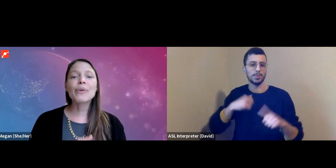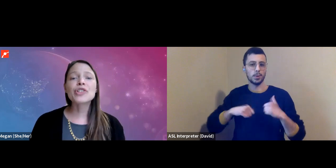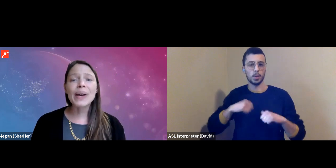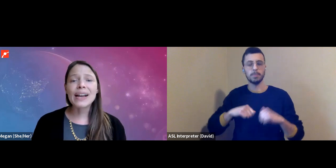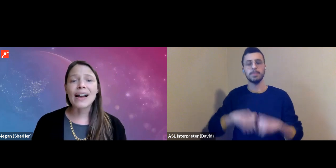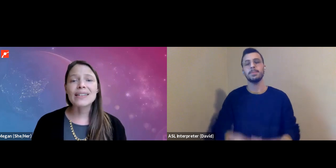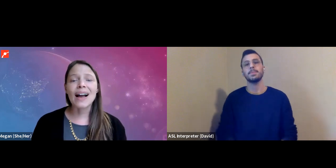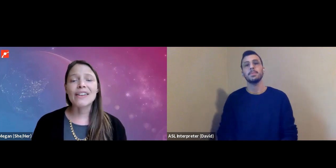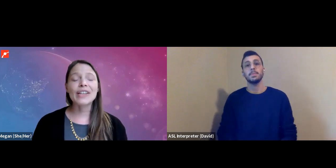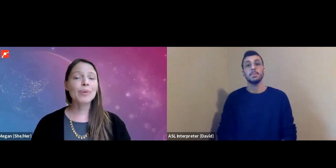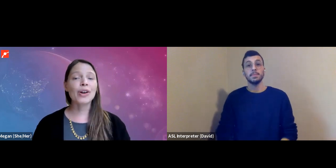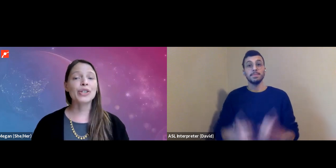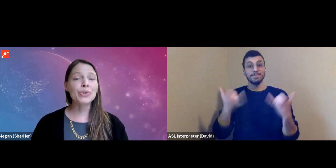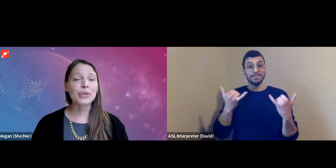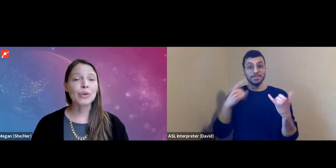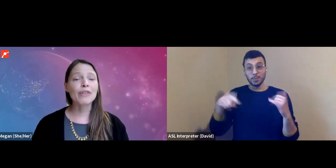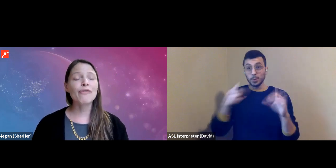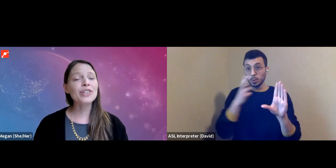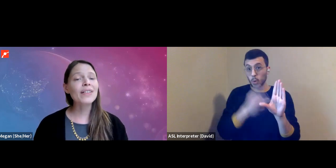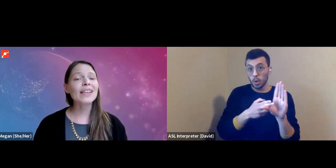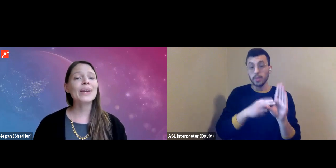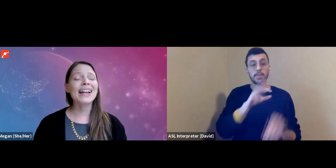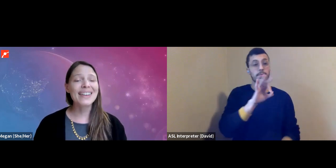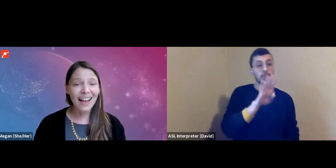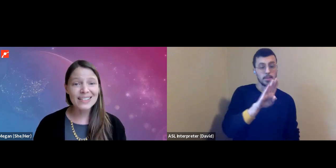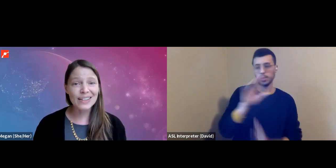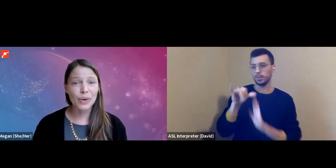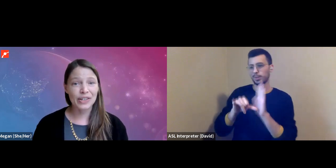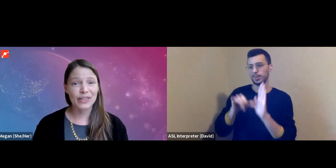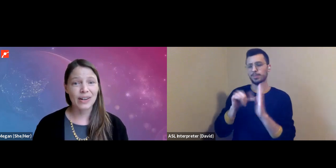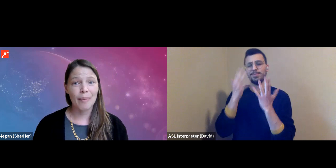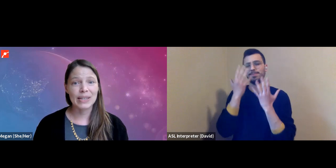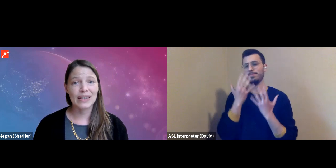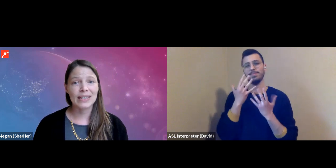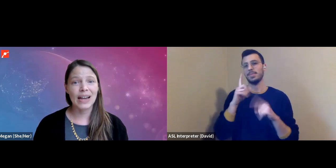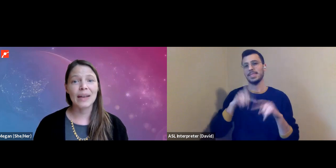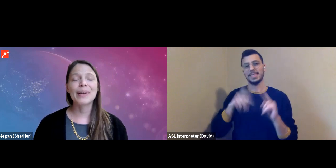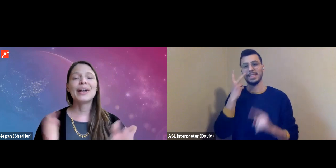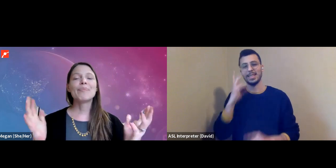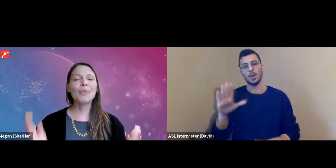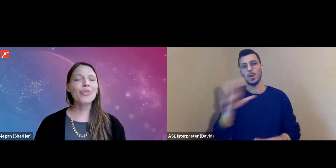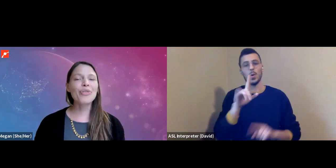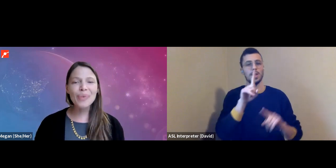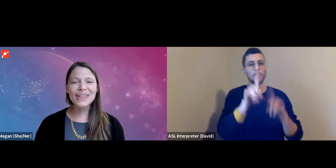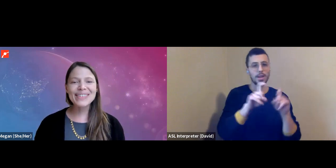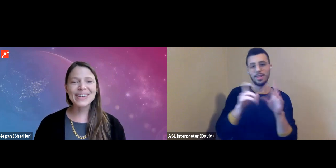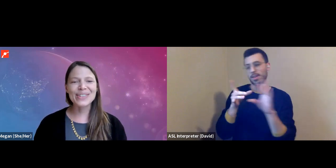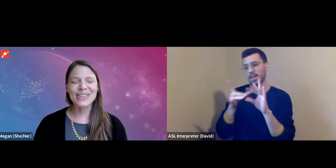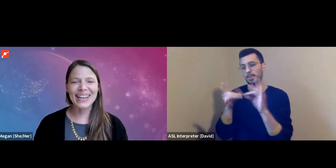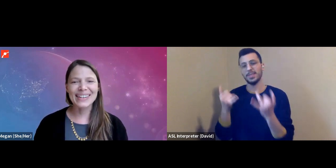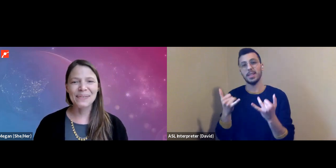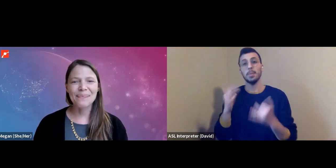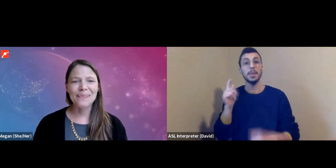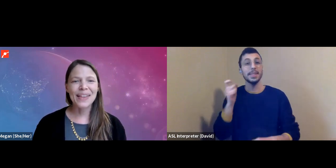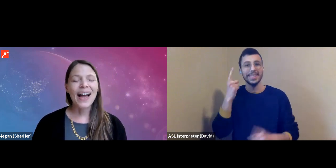Now, if you are joining us on Facebook or YouTube, unfortunately, we cannot see your questions or comments at this time, but we're thrilled that you're